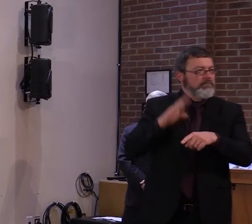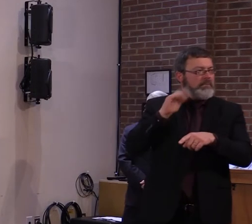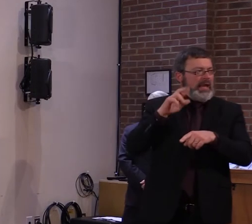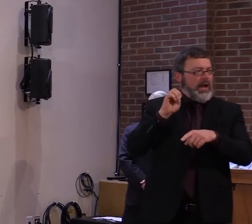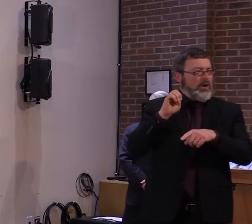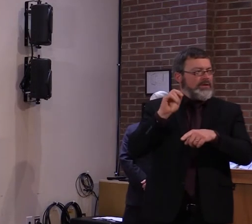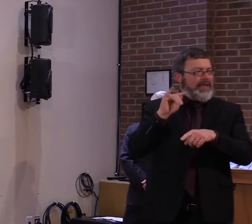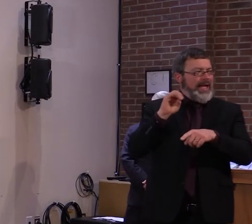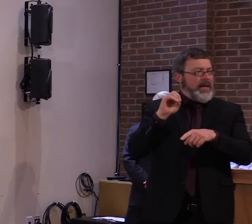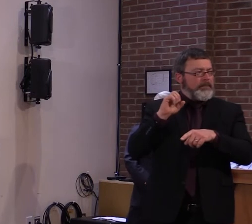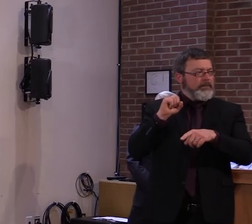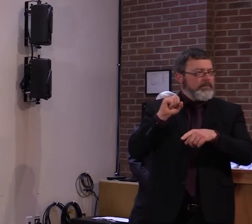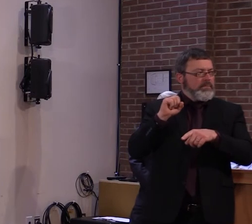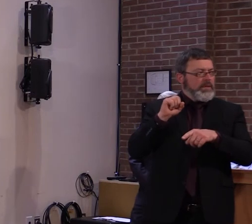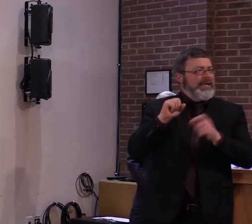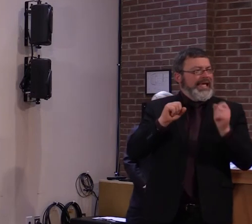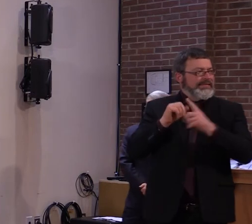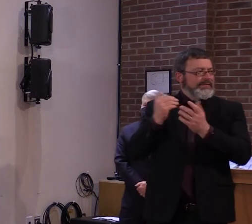that?